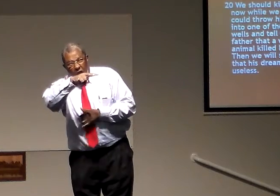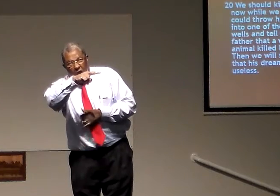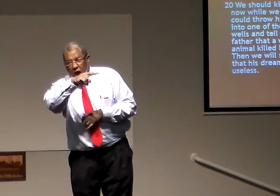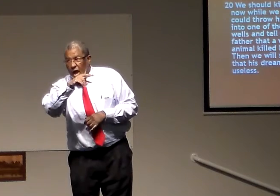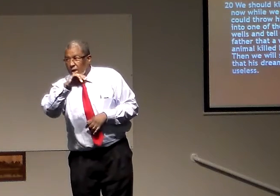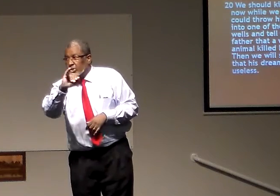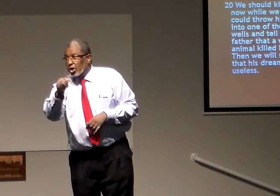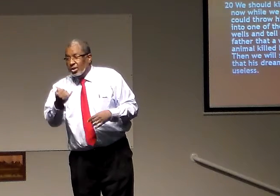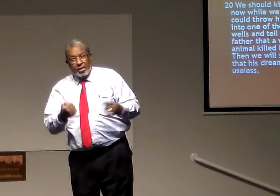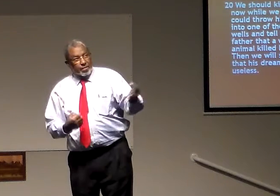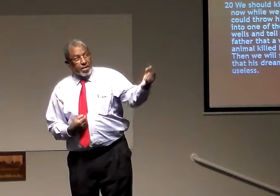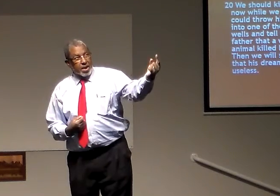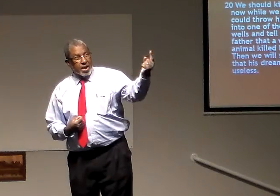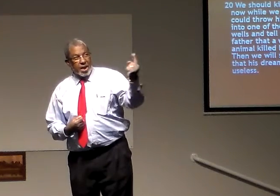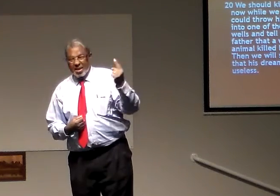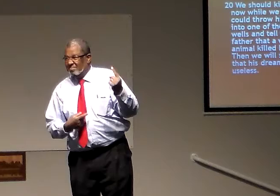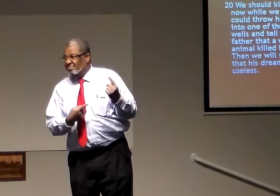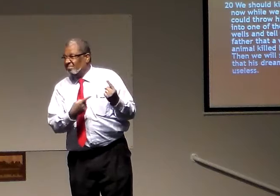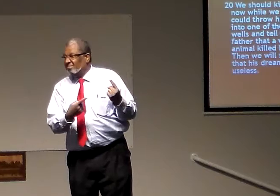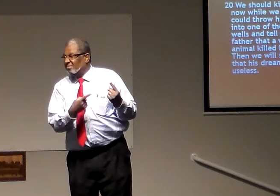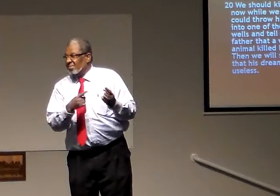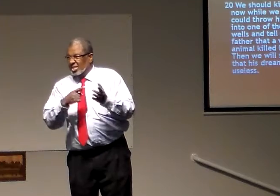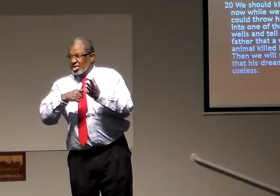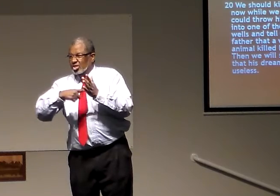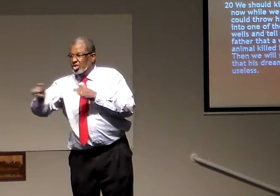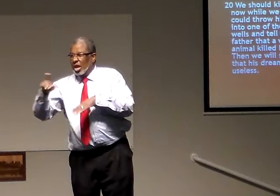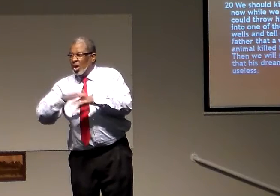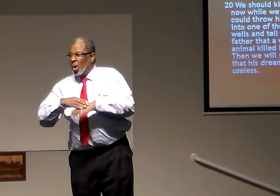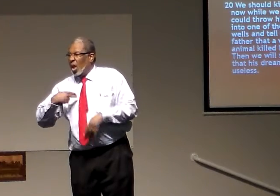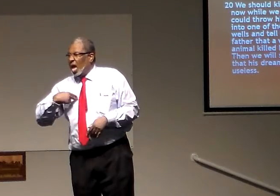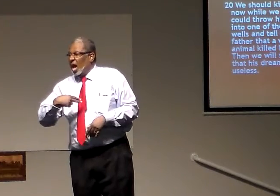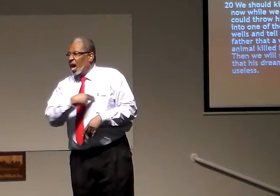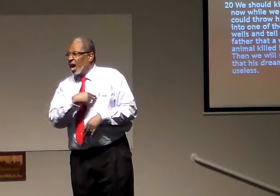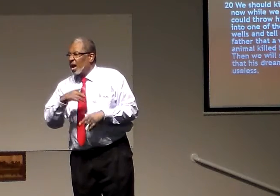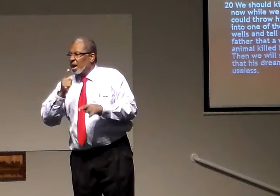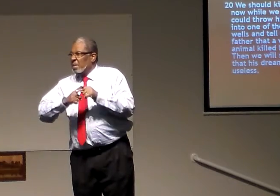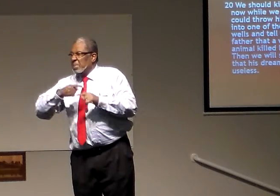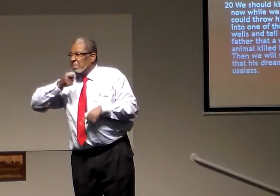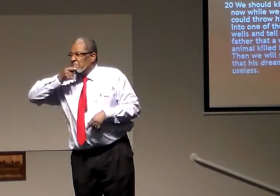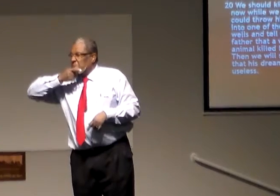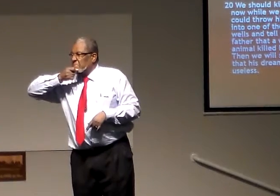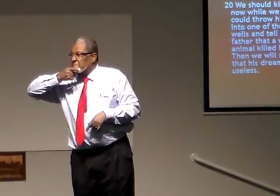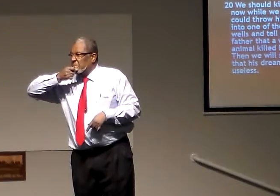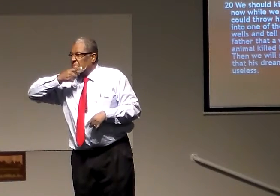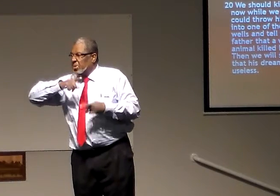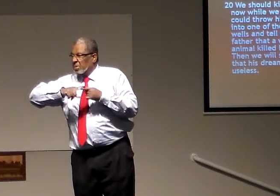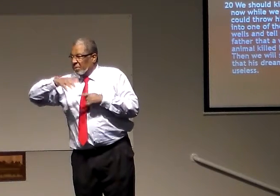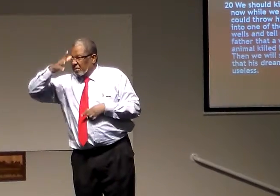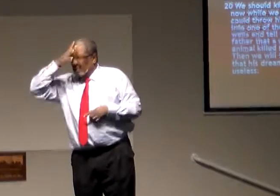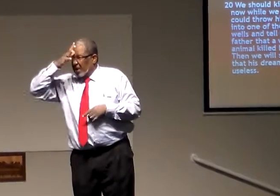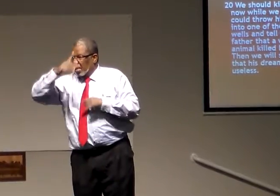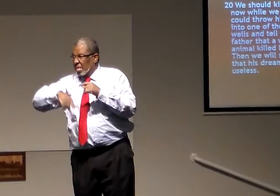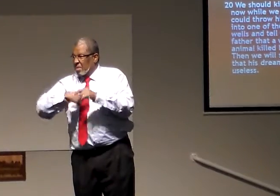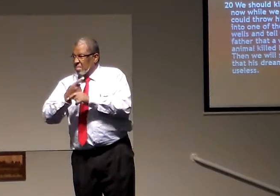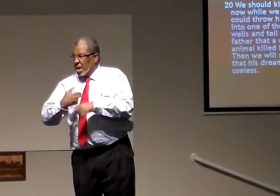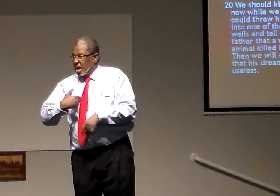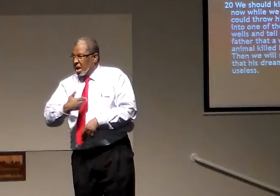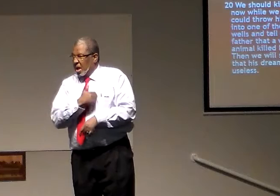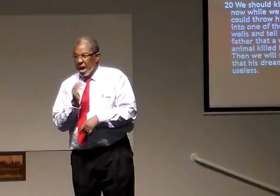look, here comes Joseph. That is just the right time. He's going to check on us and tell on us and tell our